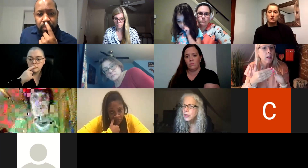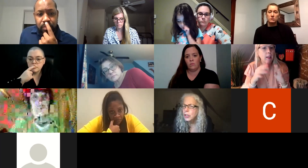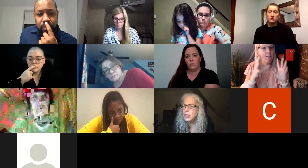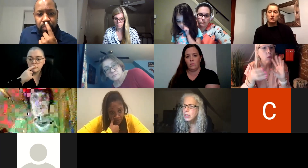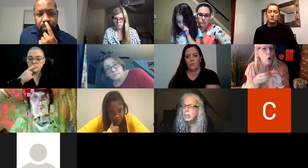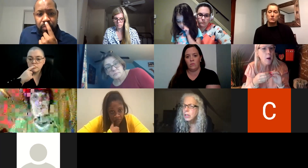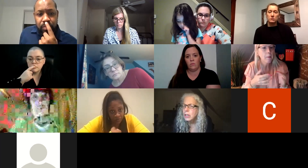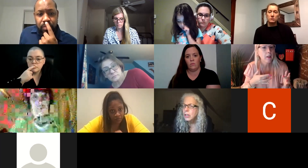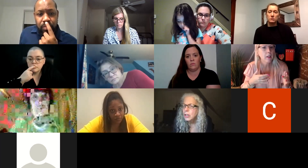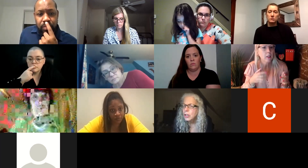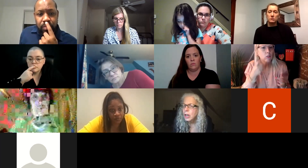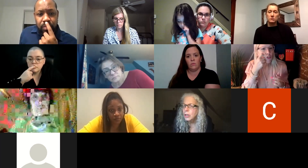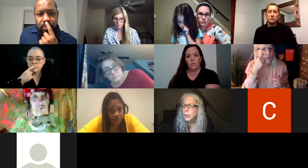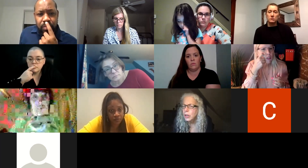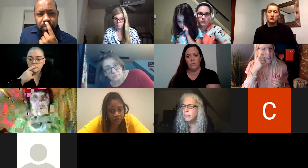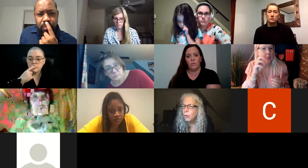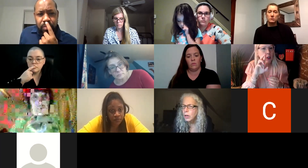mentioned a community forum,